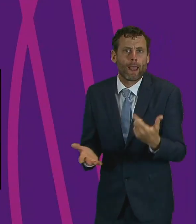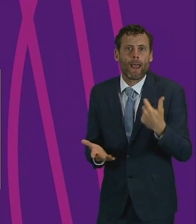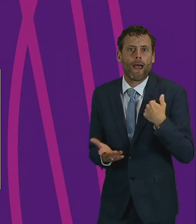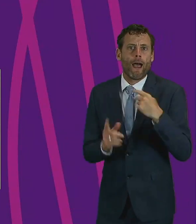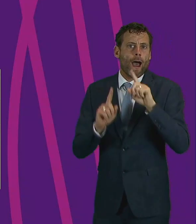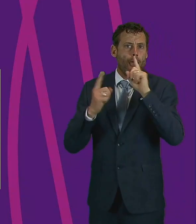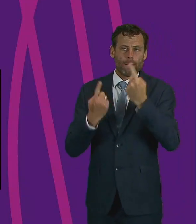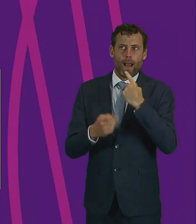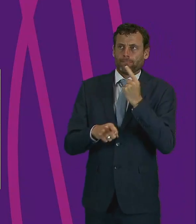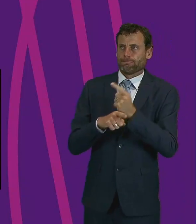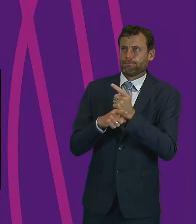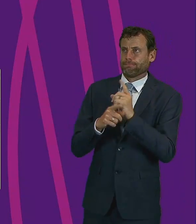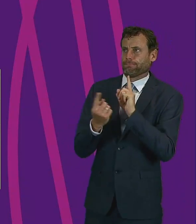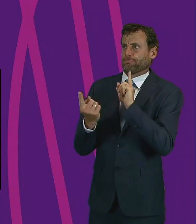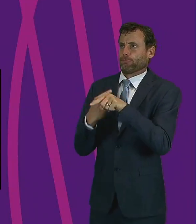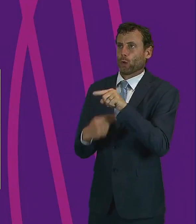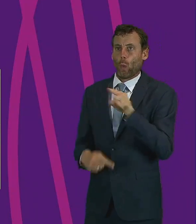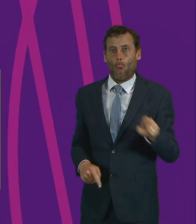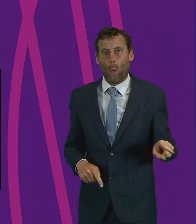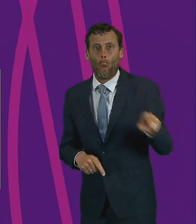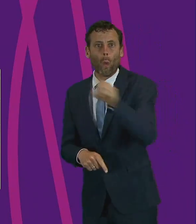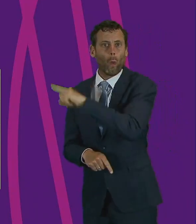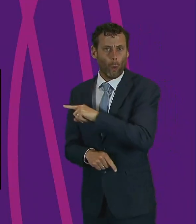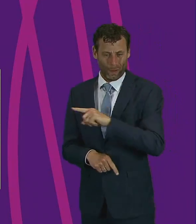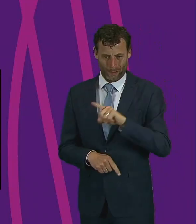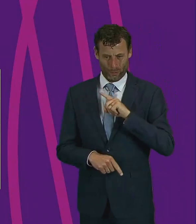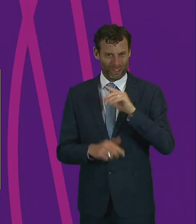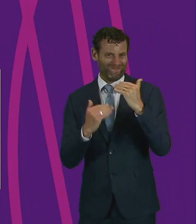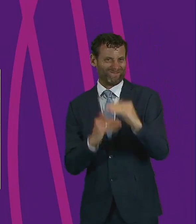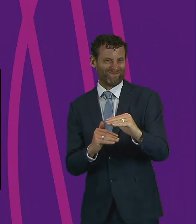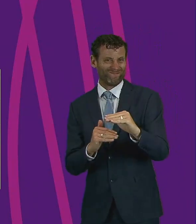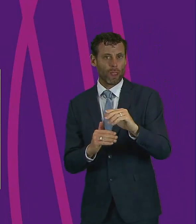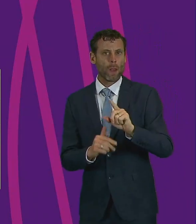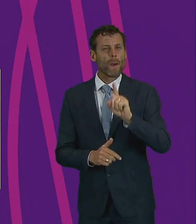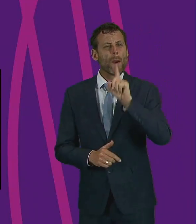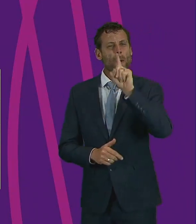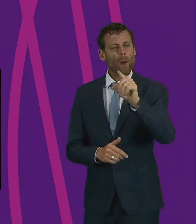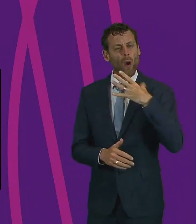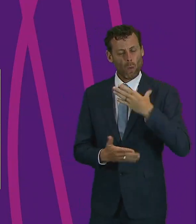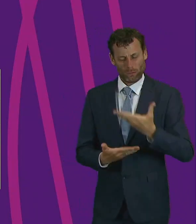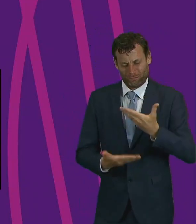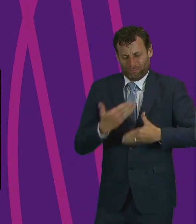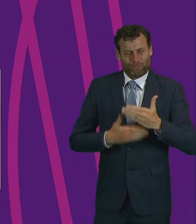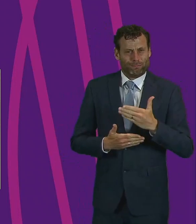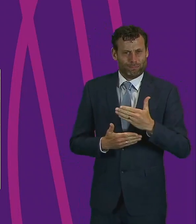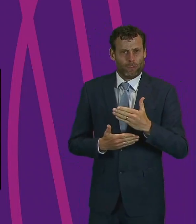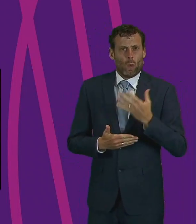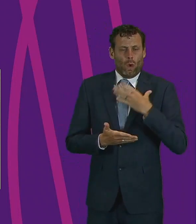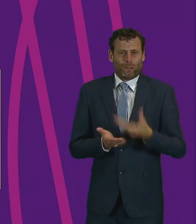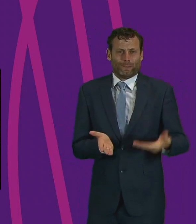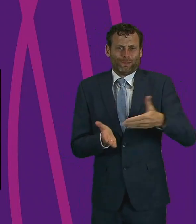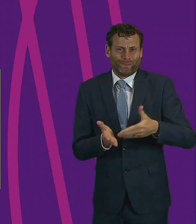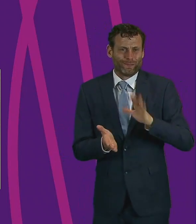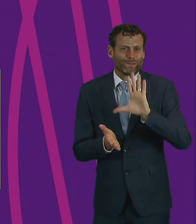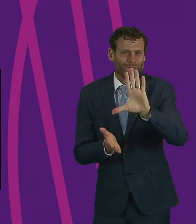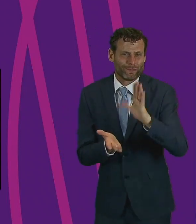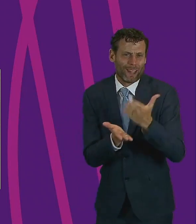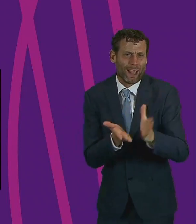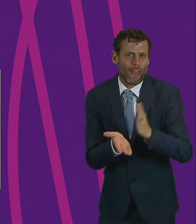at all in this response. But can I just say, before I go on to say what I am going to say, that